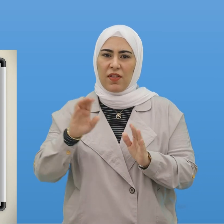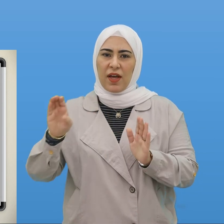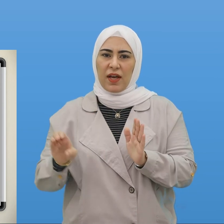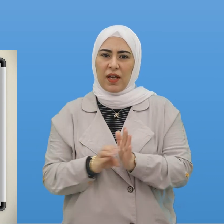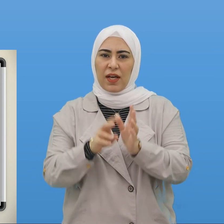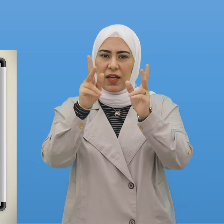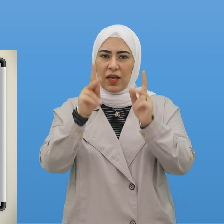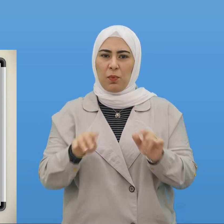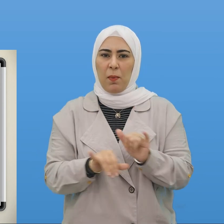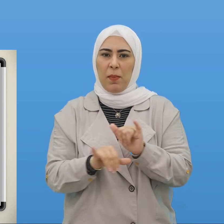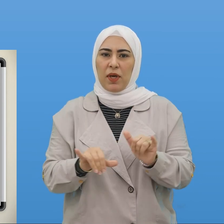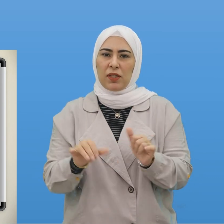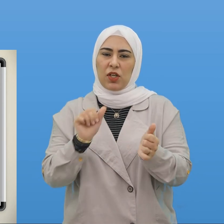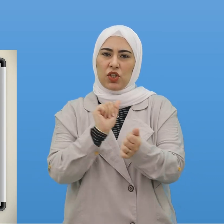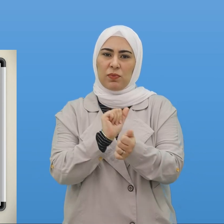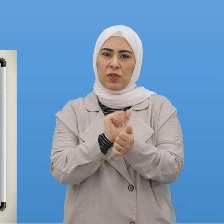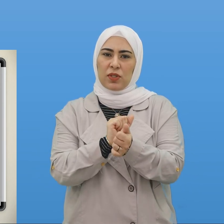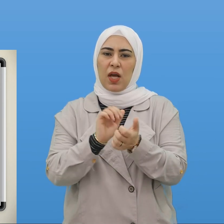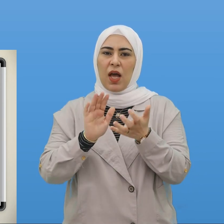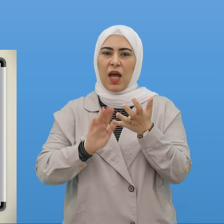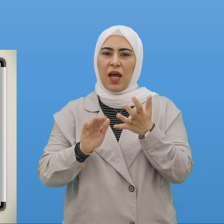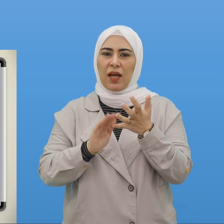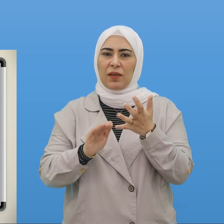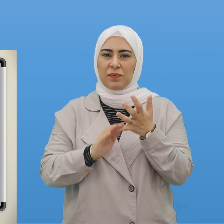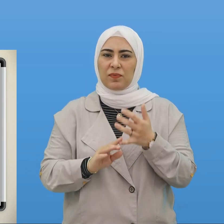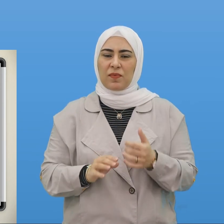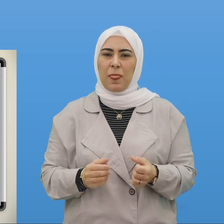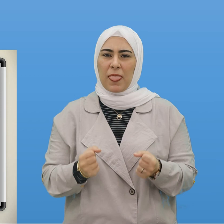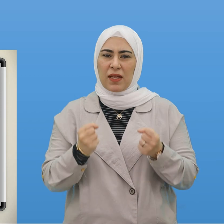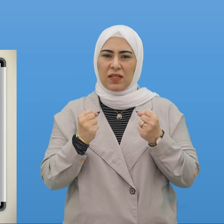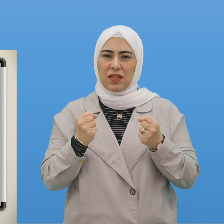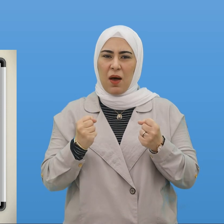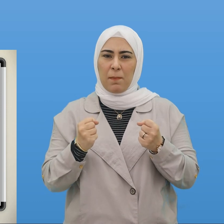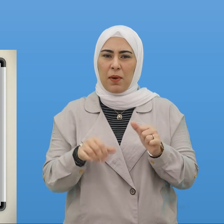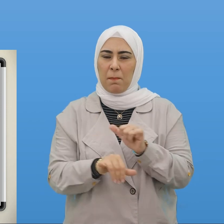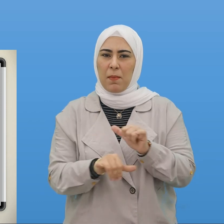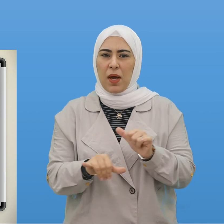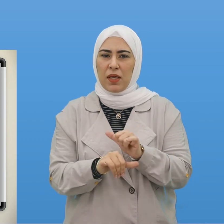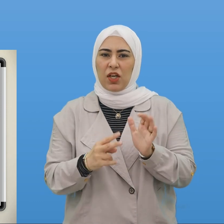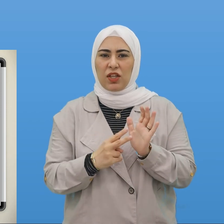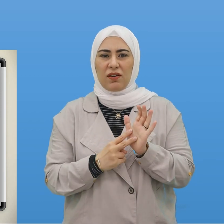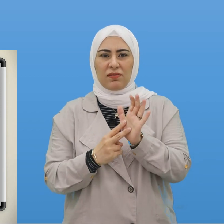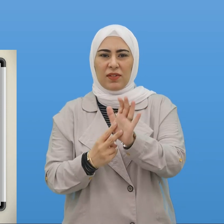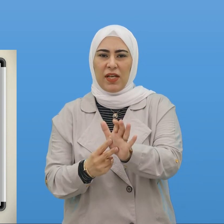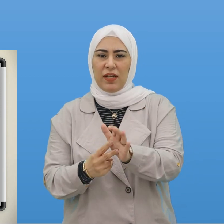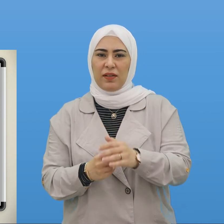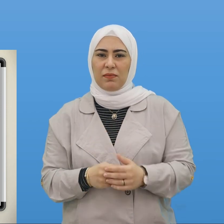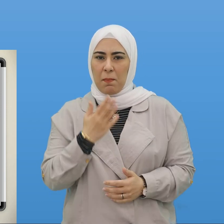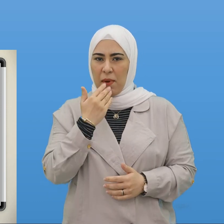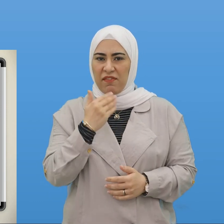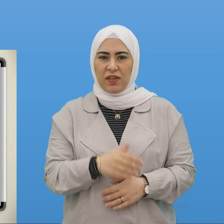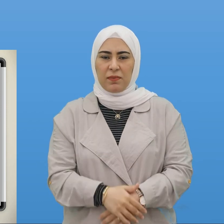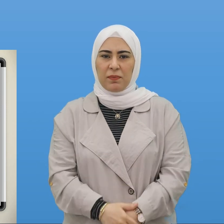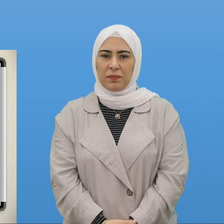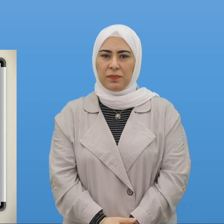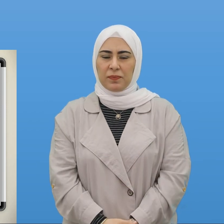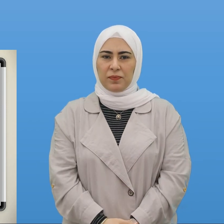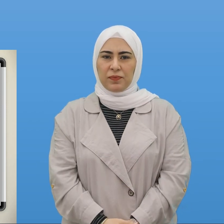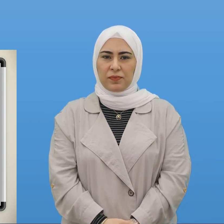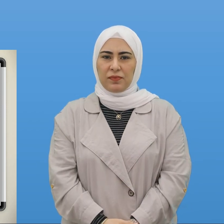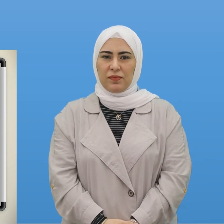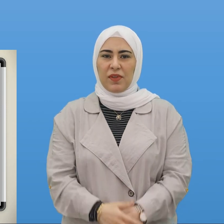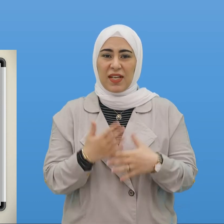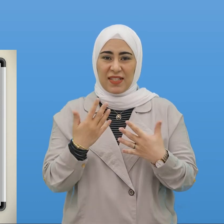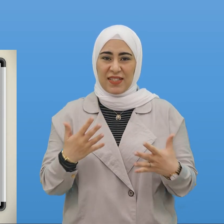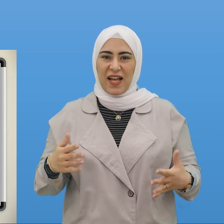be detected. Finally, it is impossible to get a proof for their actions. That